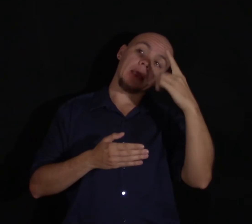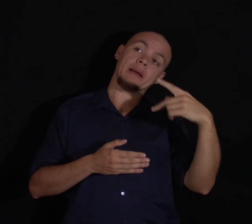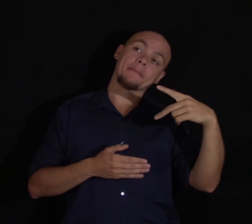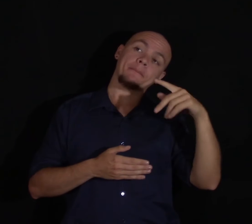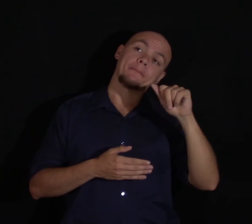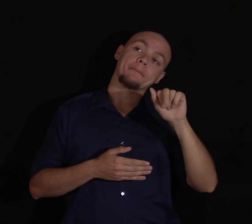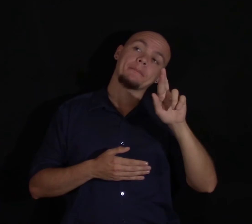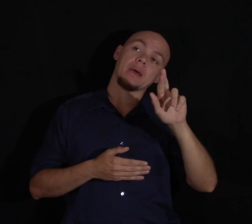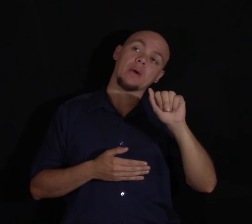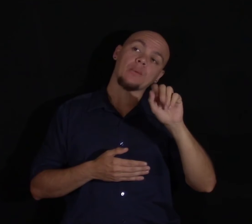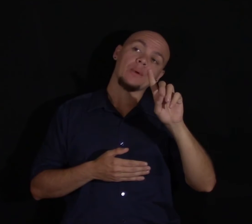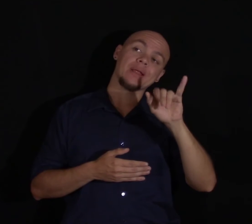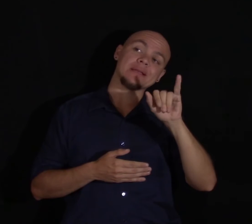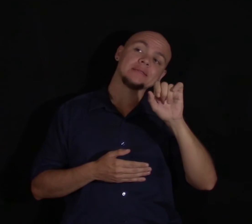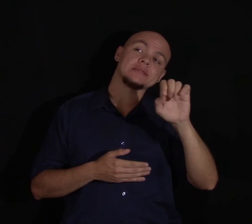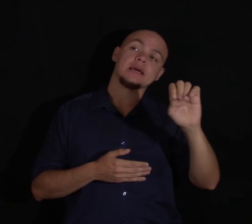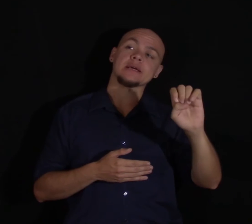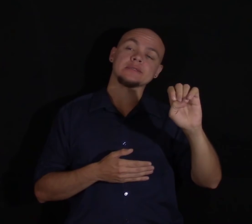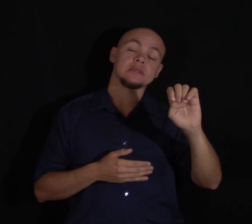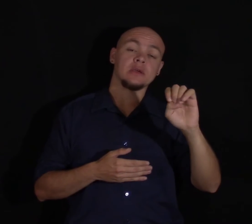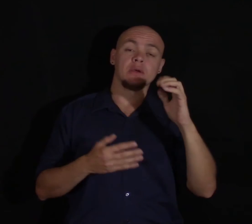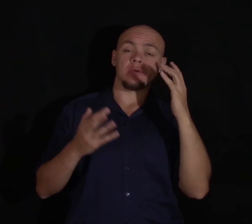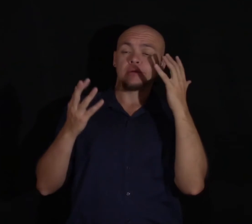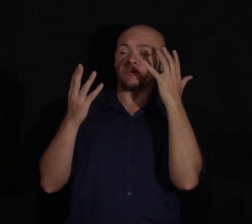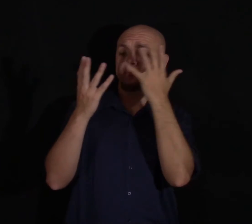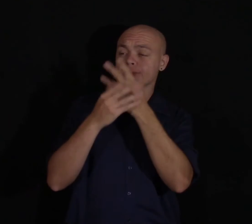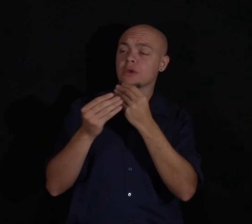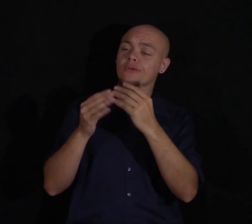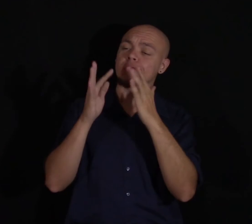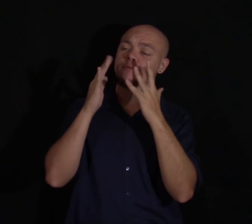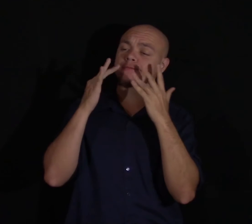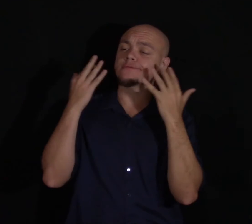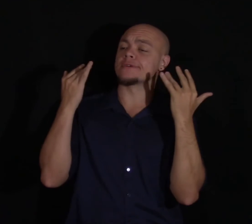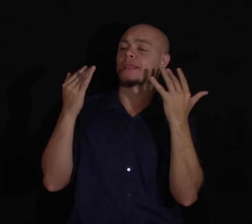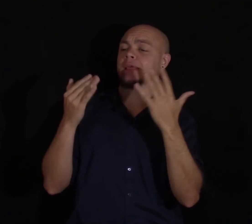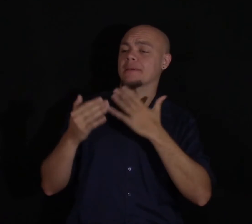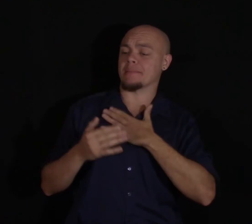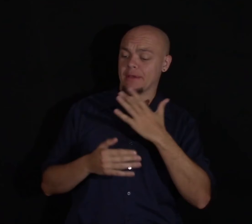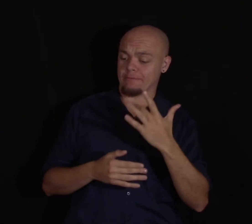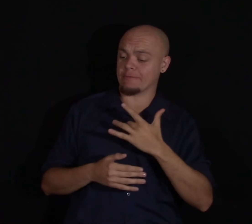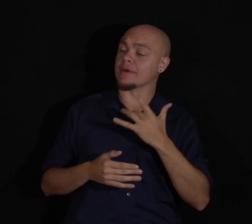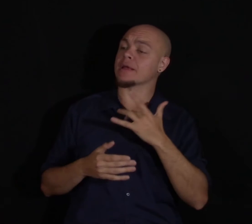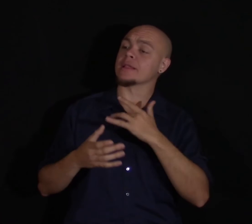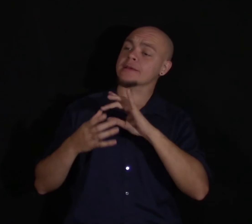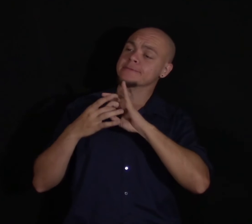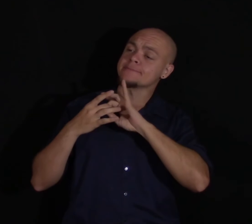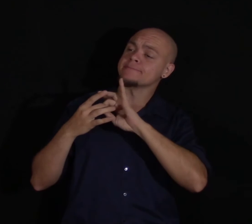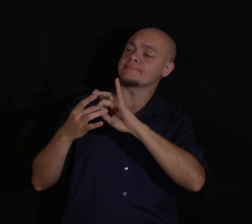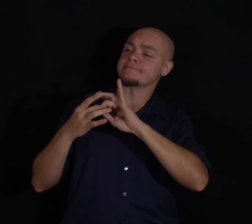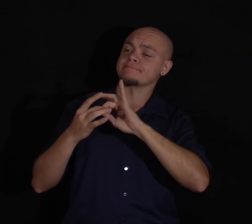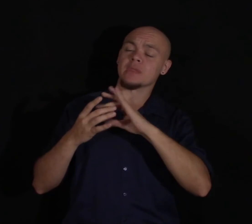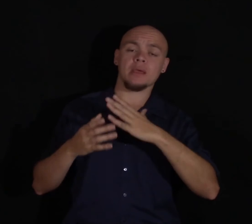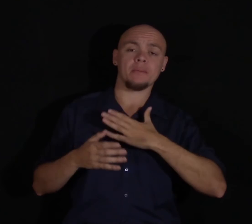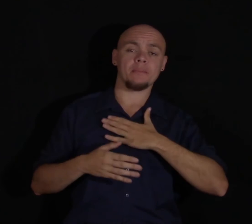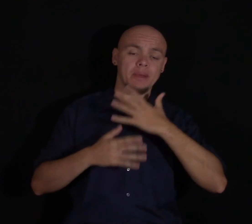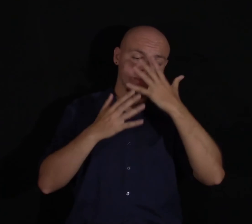fancy amiable and lovely creatures sympathizing with my feelings and cheering my gloom. Their angelic countenances